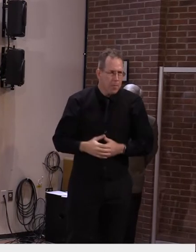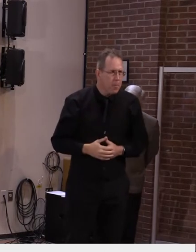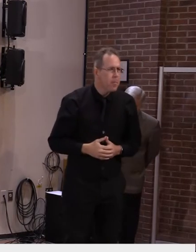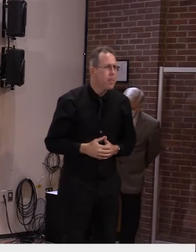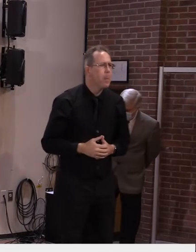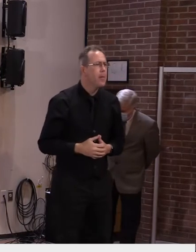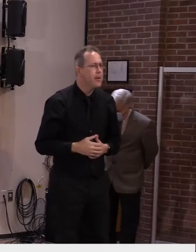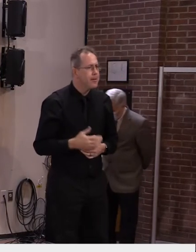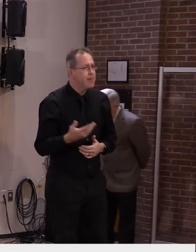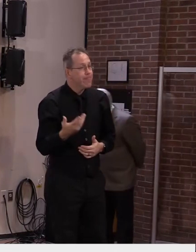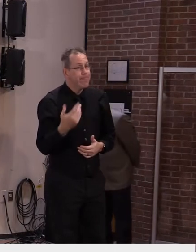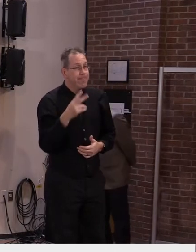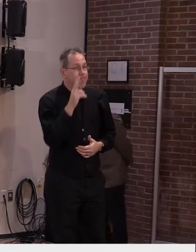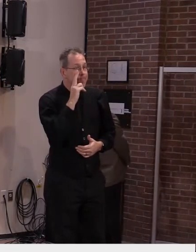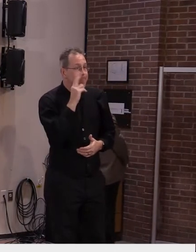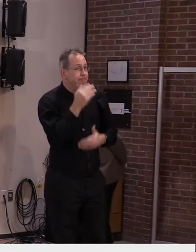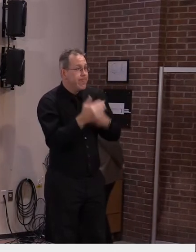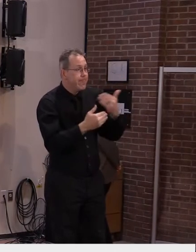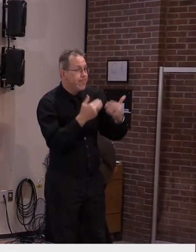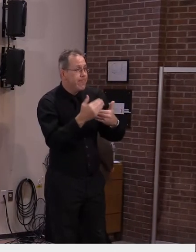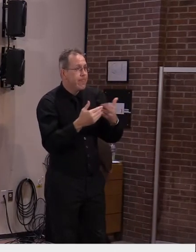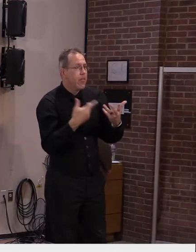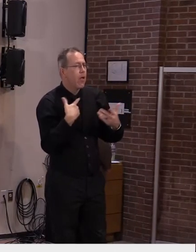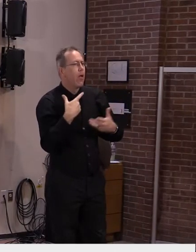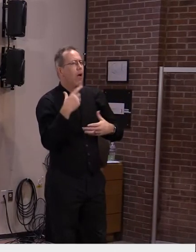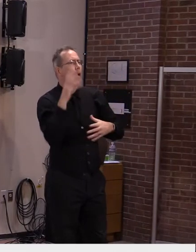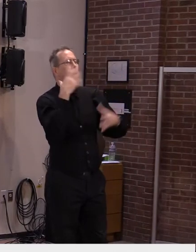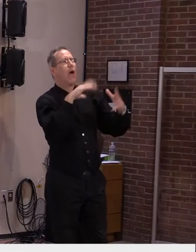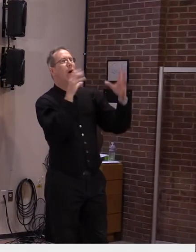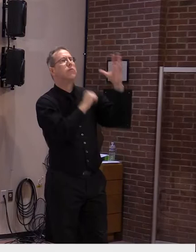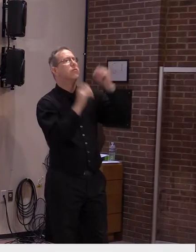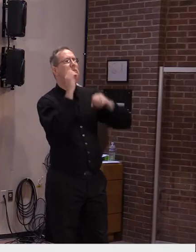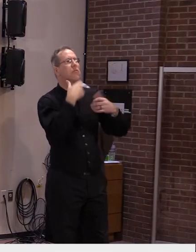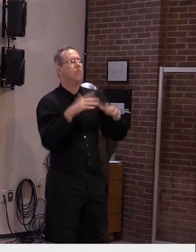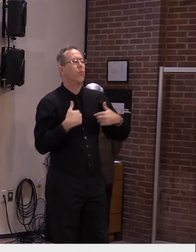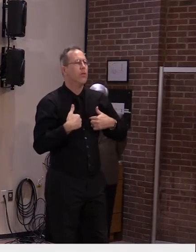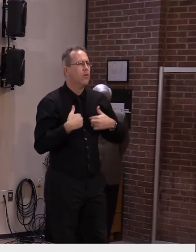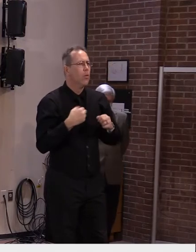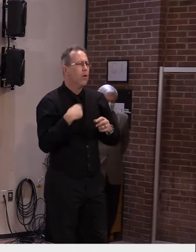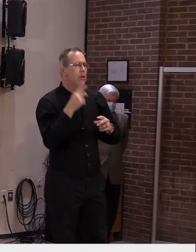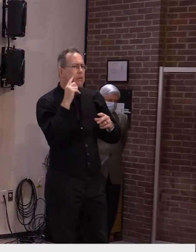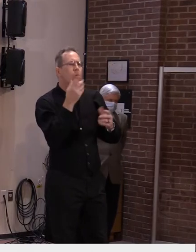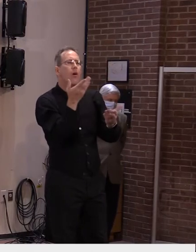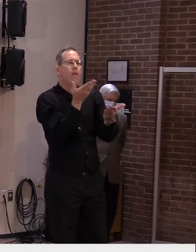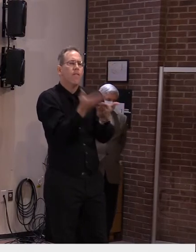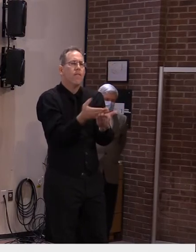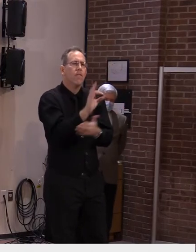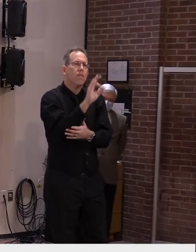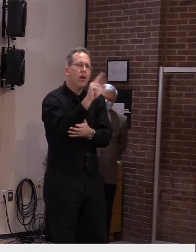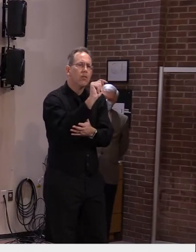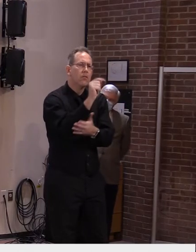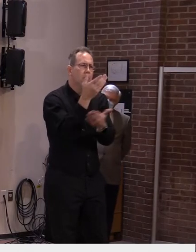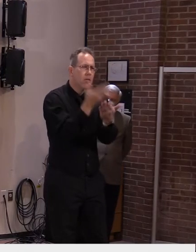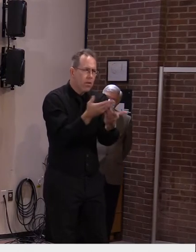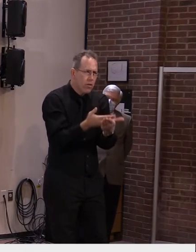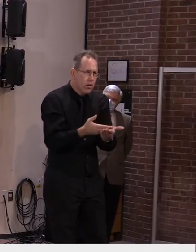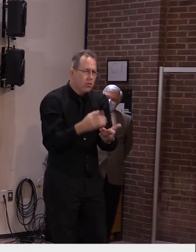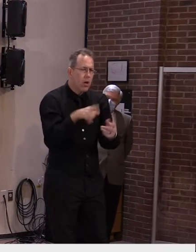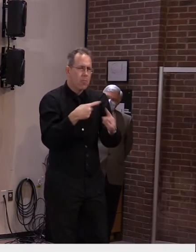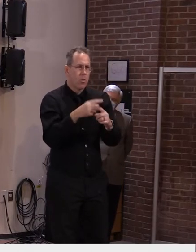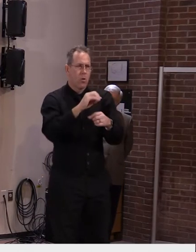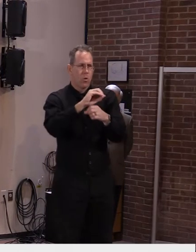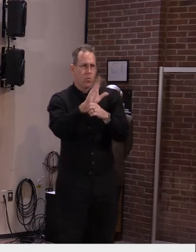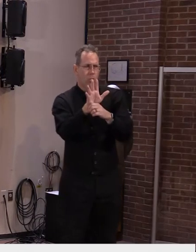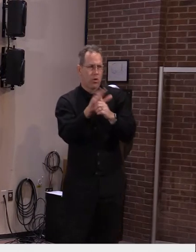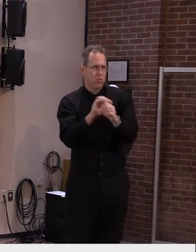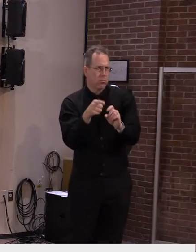get the real information, the facts, and the truth about this new variant and what